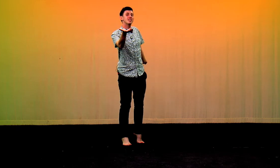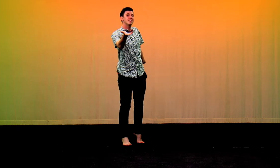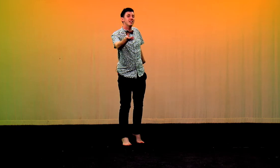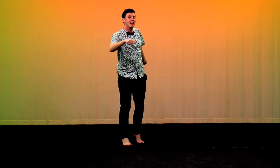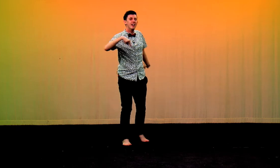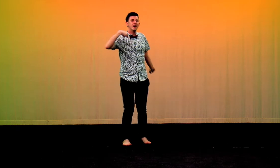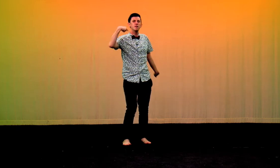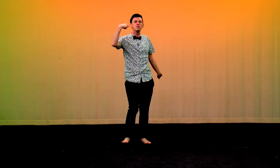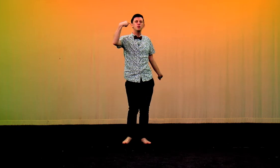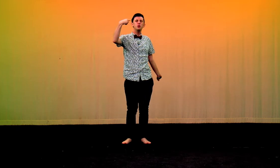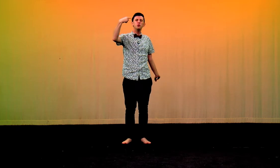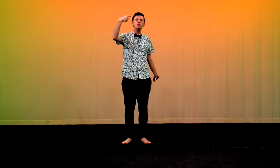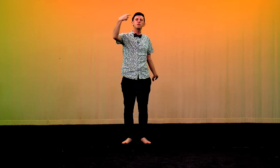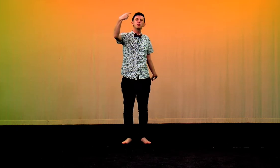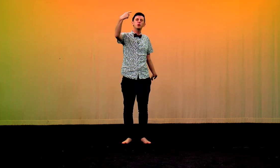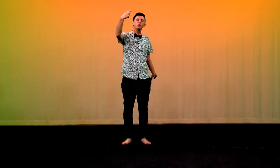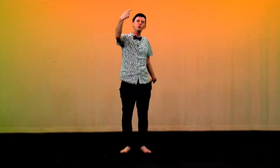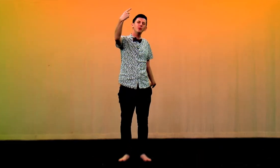in the air. It flew through,